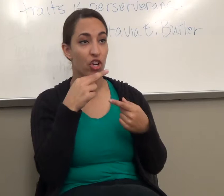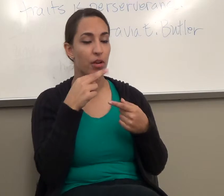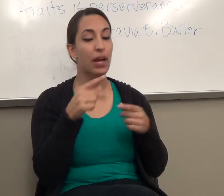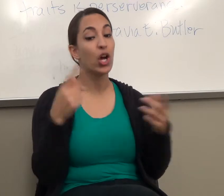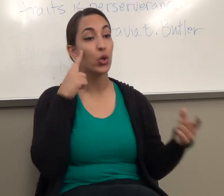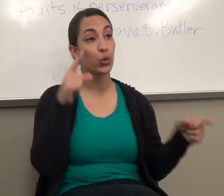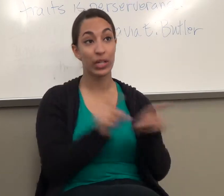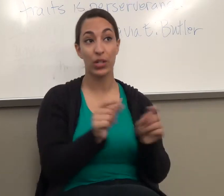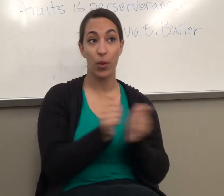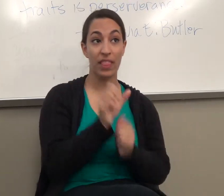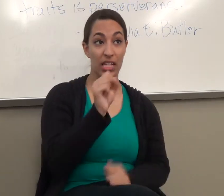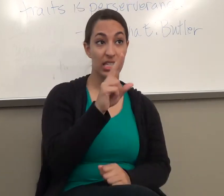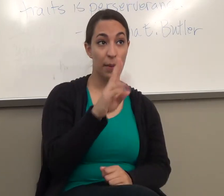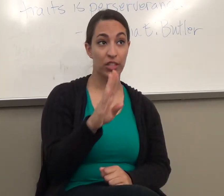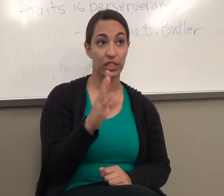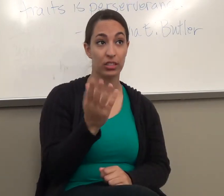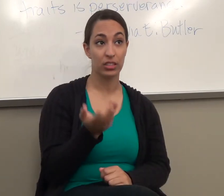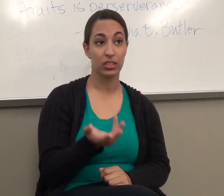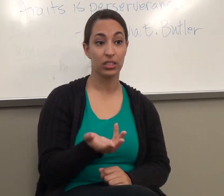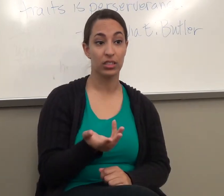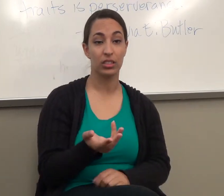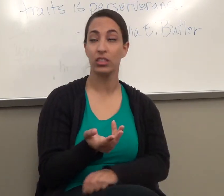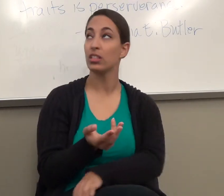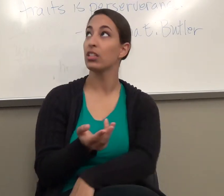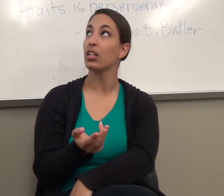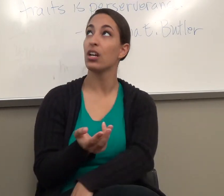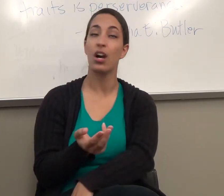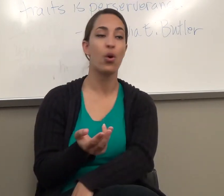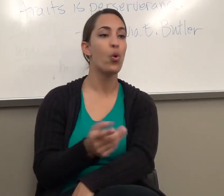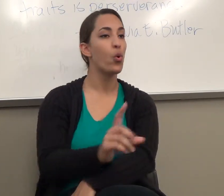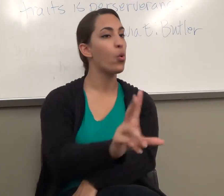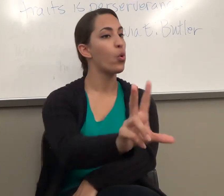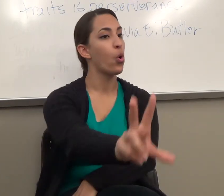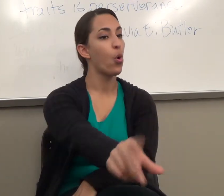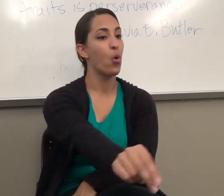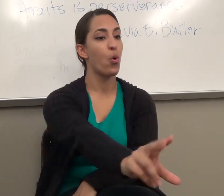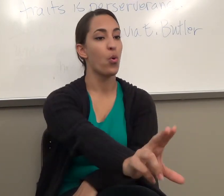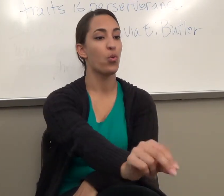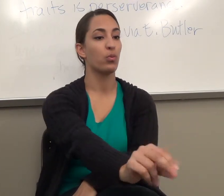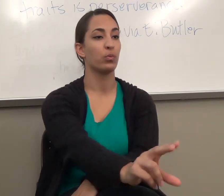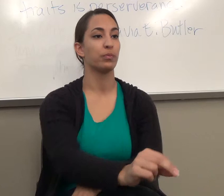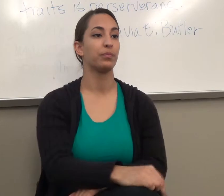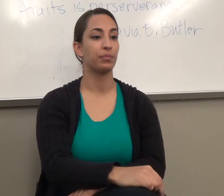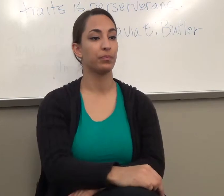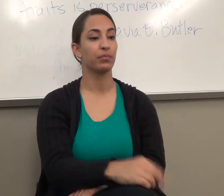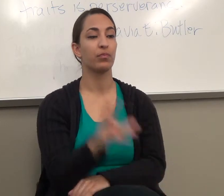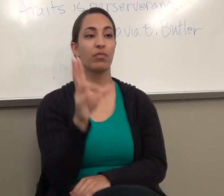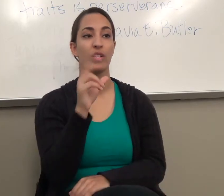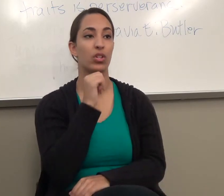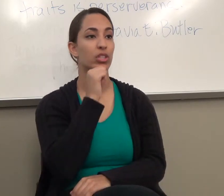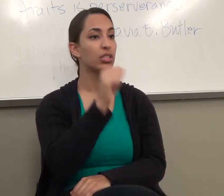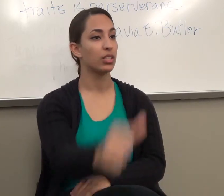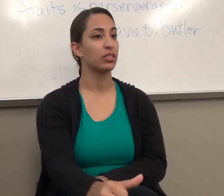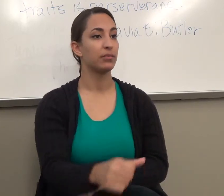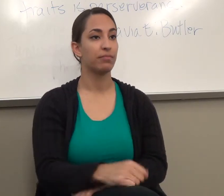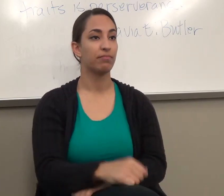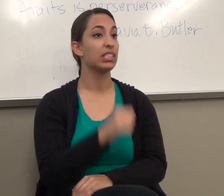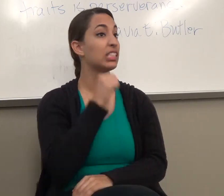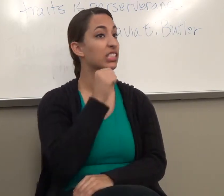Anyone? No, because what's the subject? What are we trying to make it agree with? What's doing